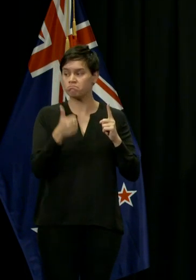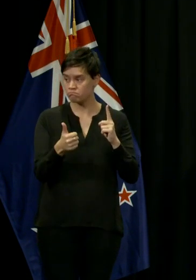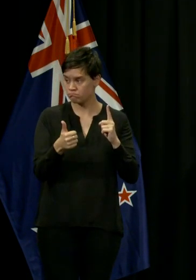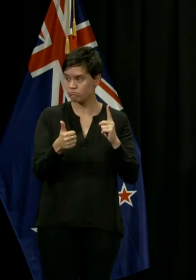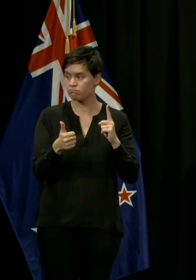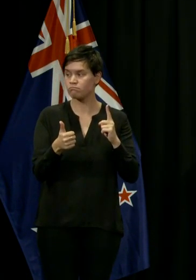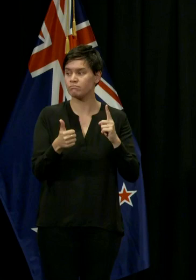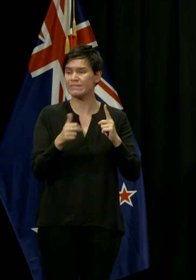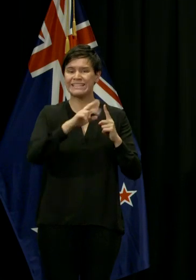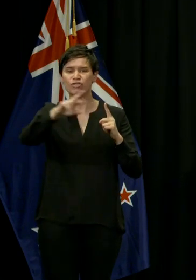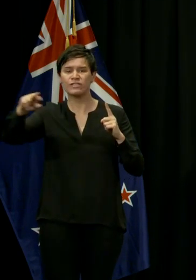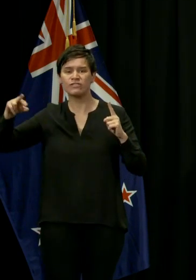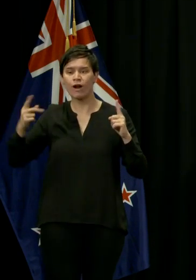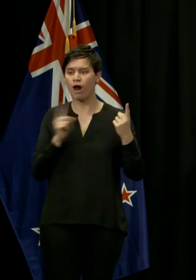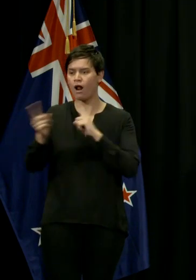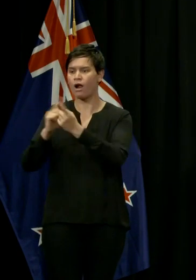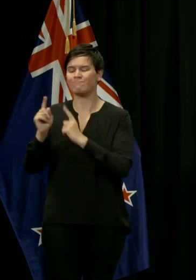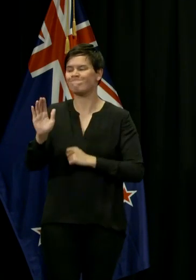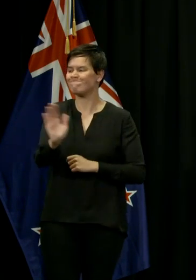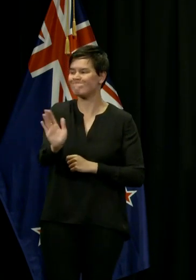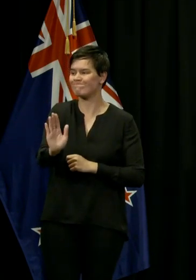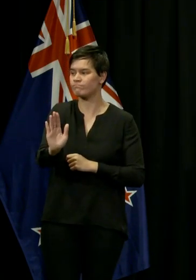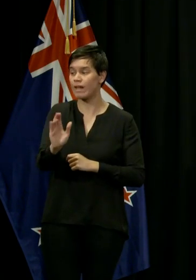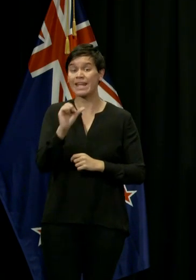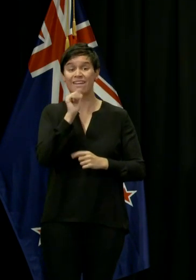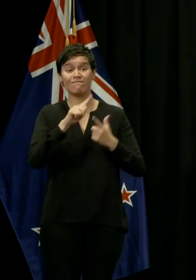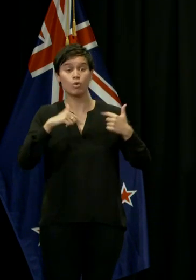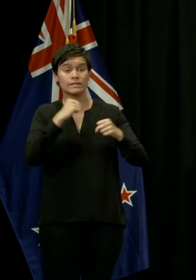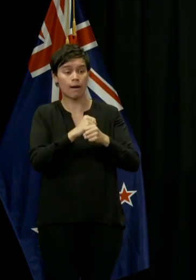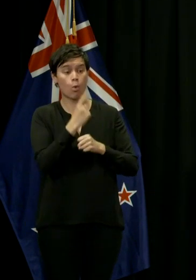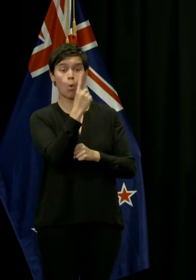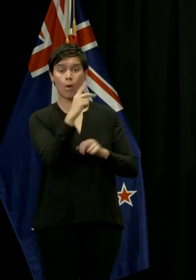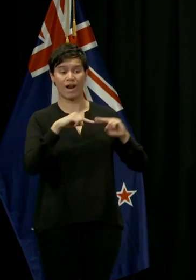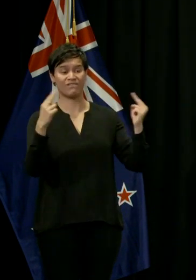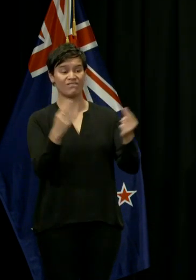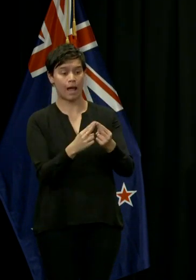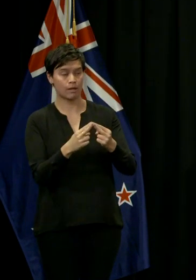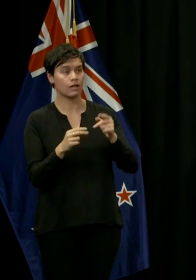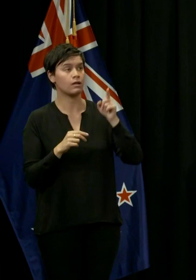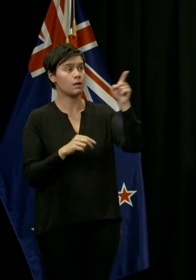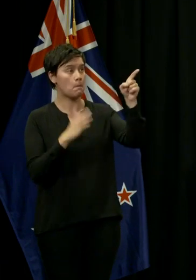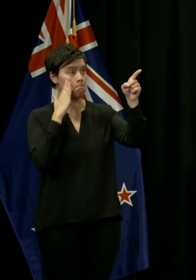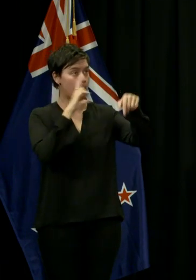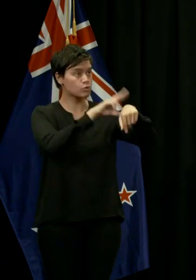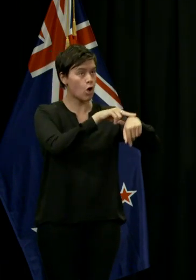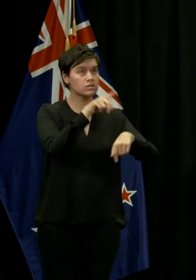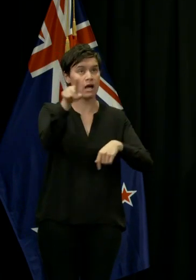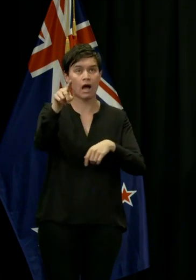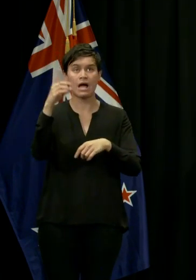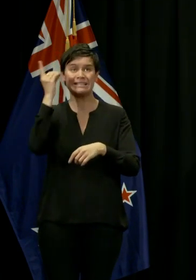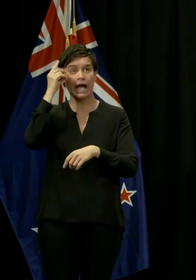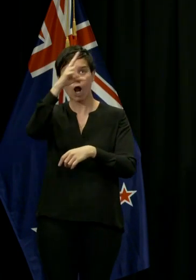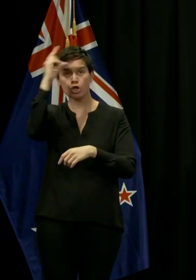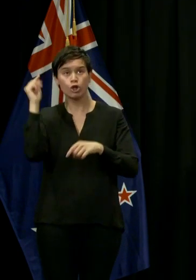parents who may be doctors or nurses, so long as the people that are caring and providing support are A,